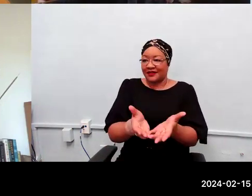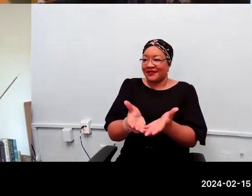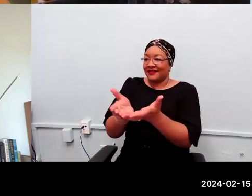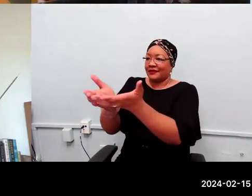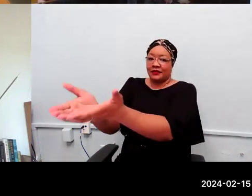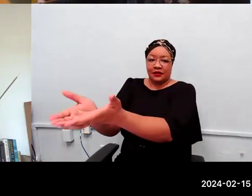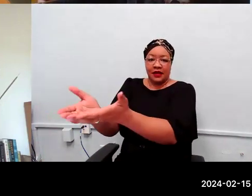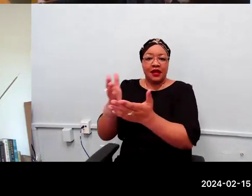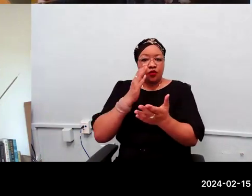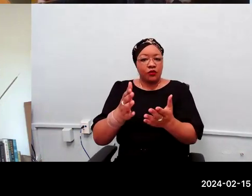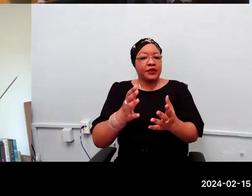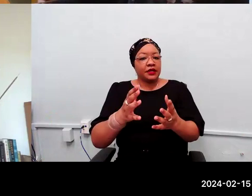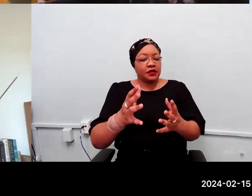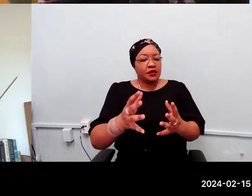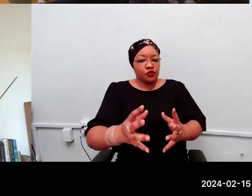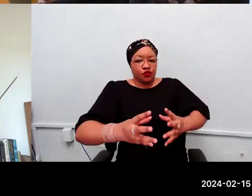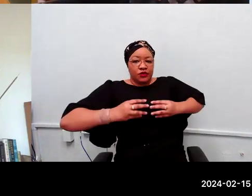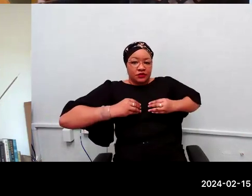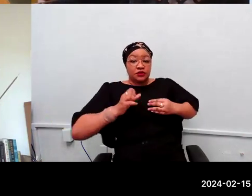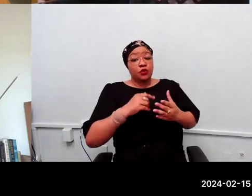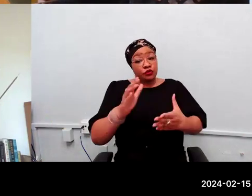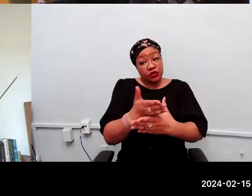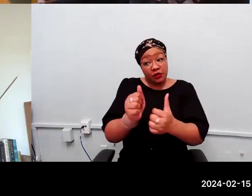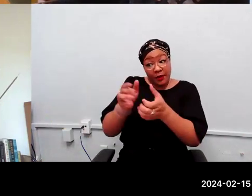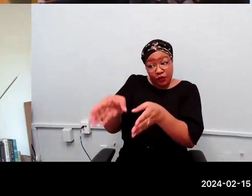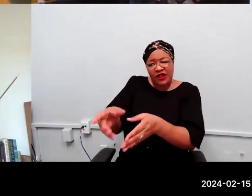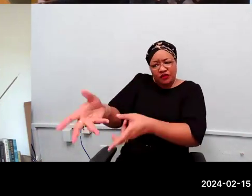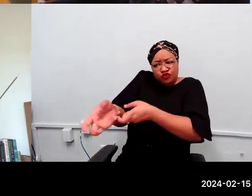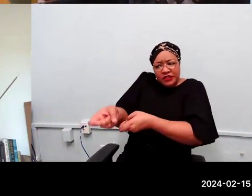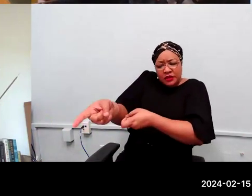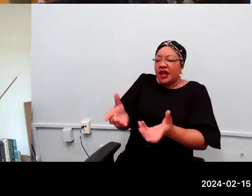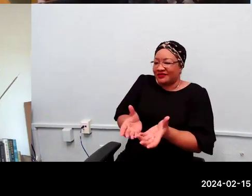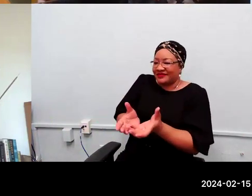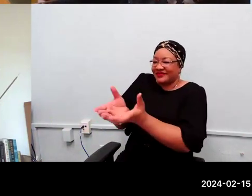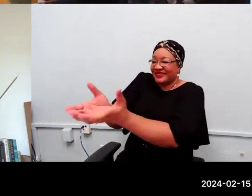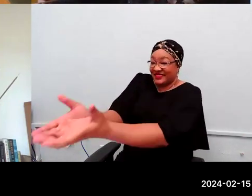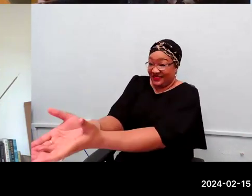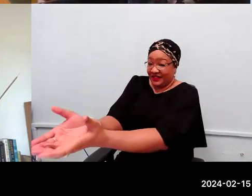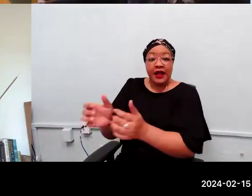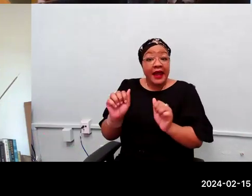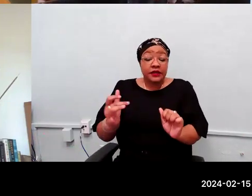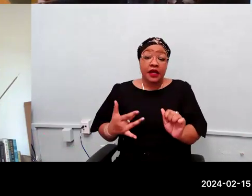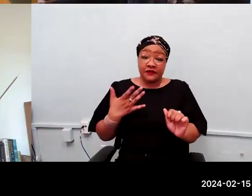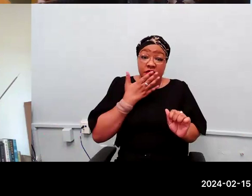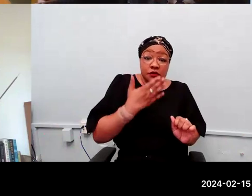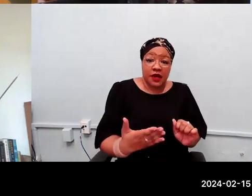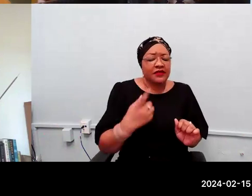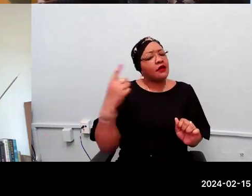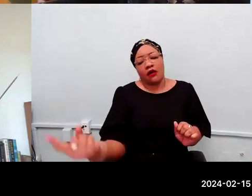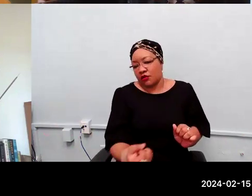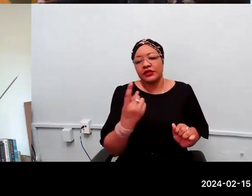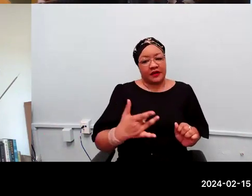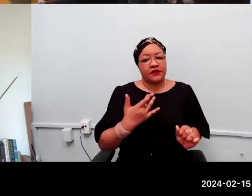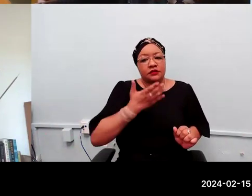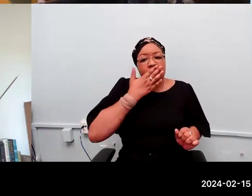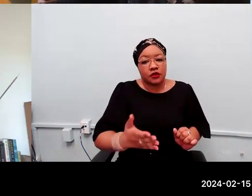in some way, right? So you share it with somebody that you trust. So it can feel good. I think it's always feels good to speak